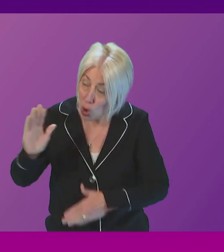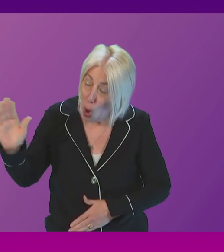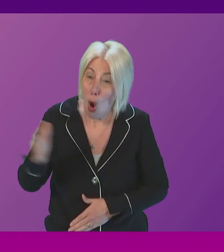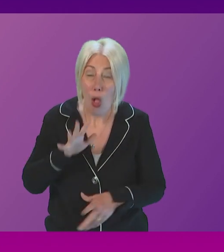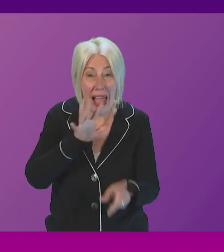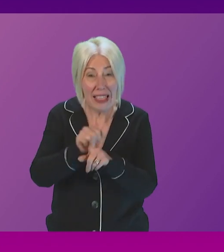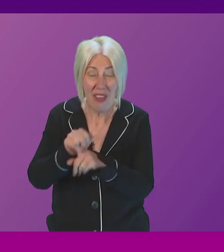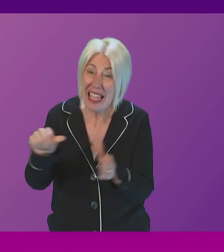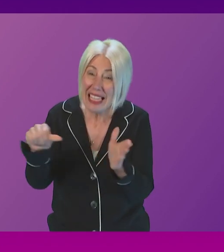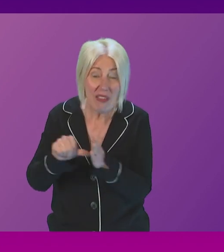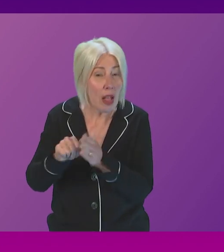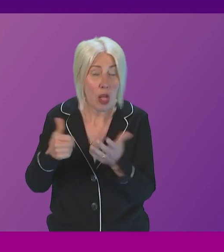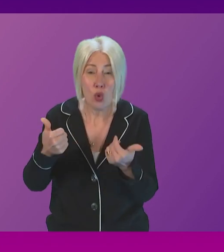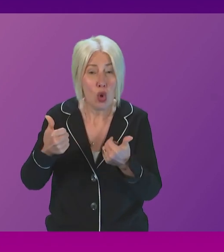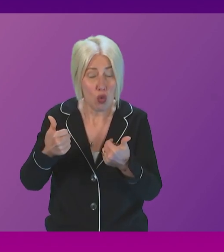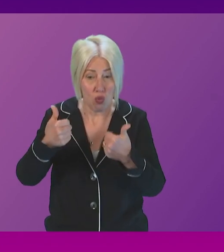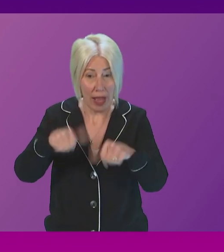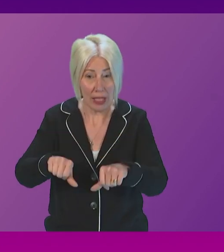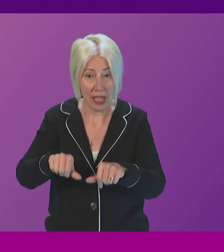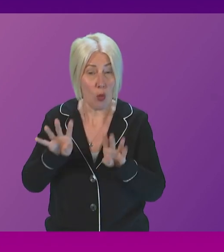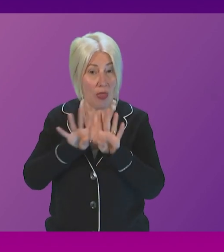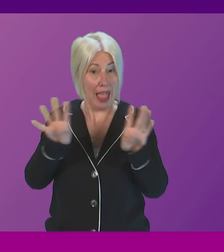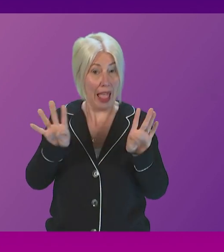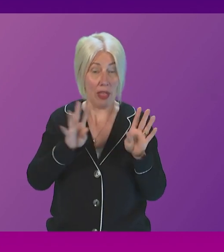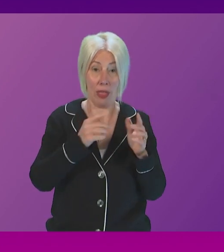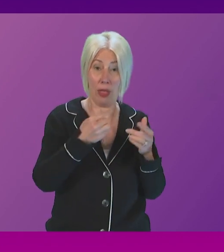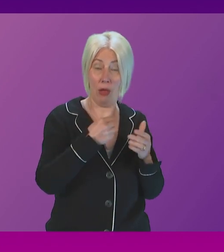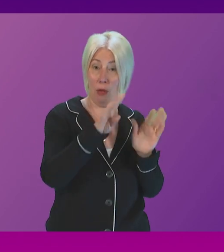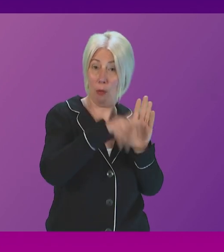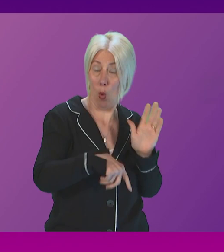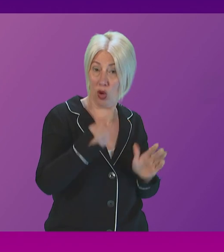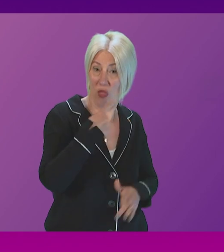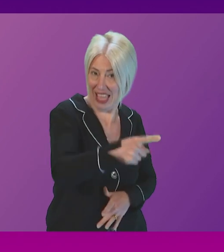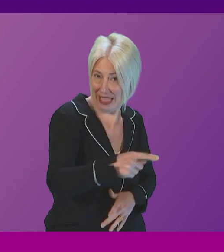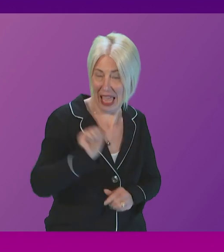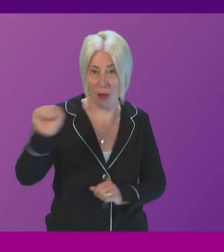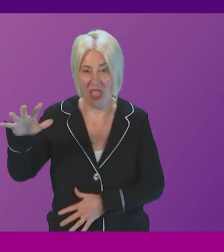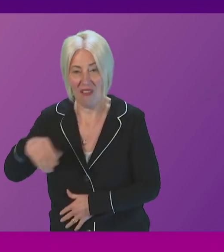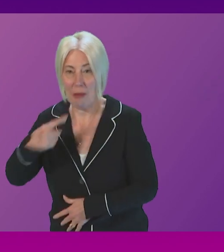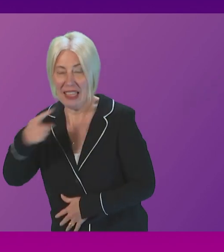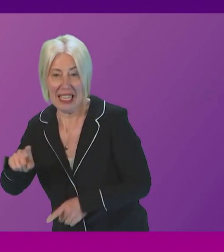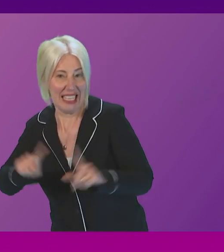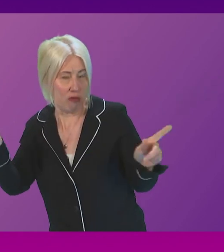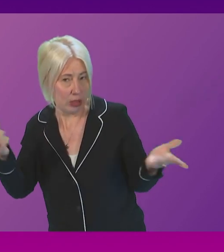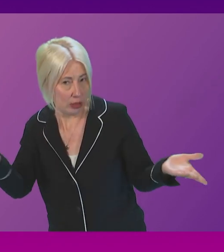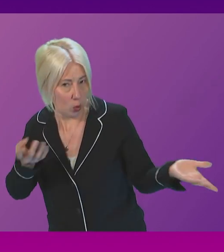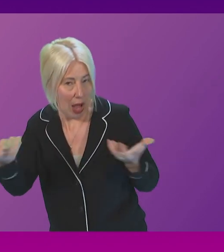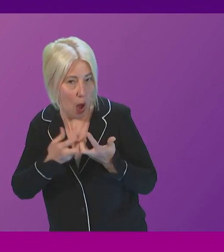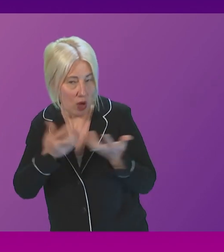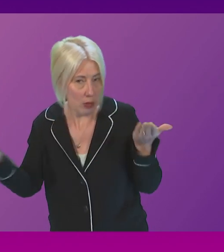it's very difficult to reconcile what the health boards say with the experiences that we've heard from families. Jeremy Balfour.